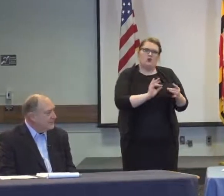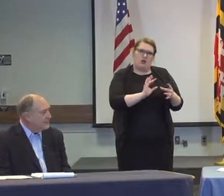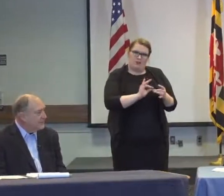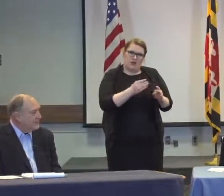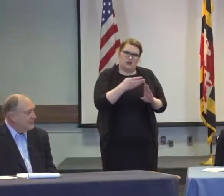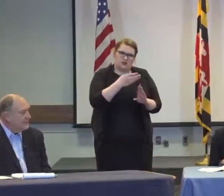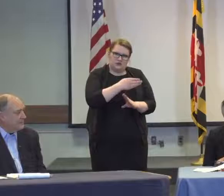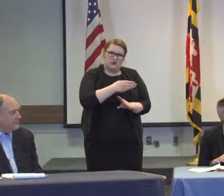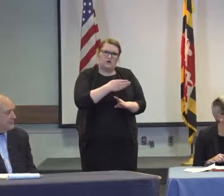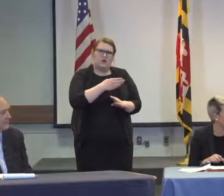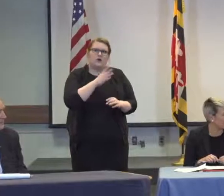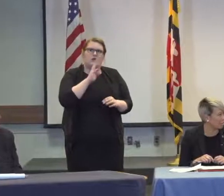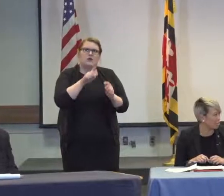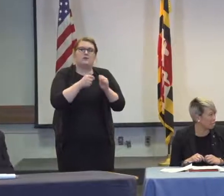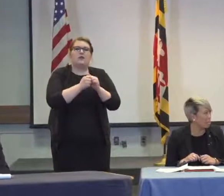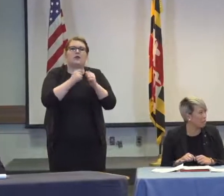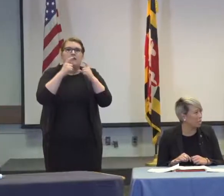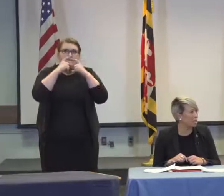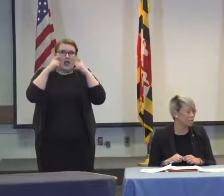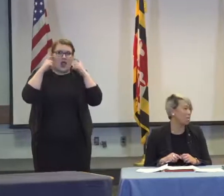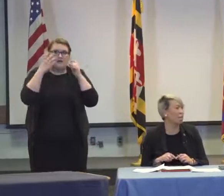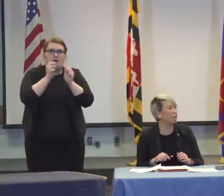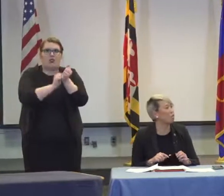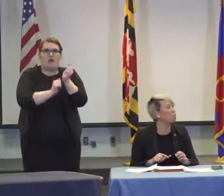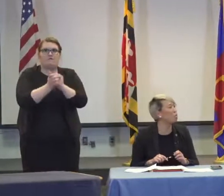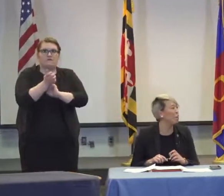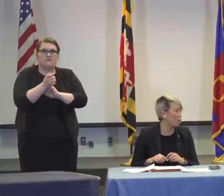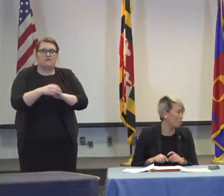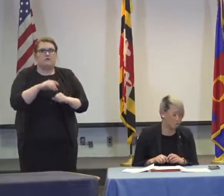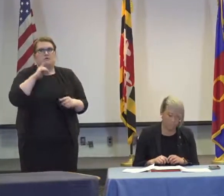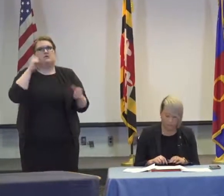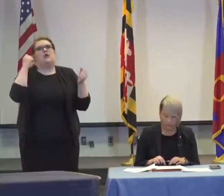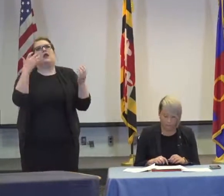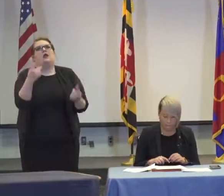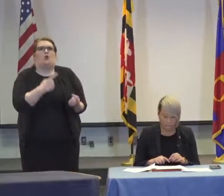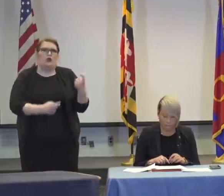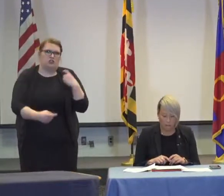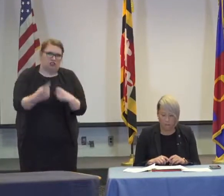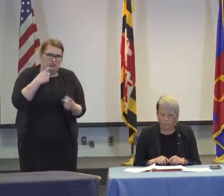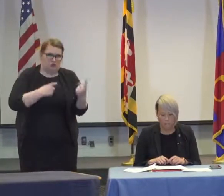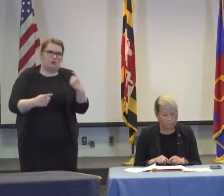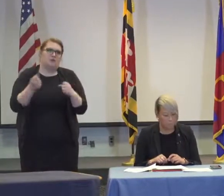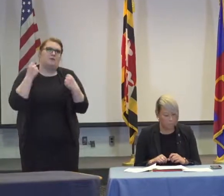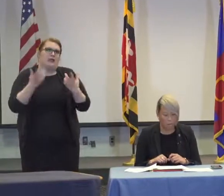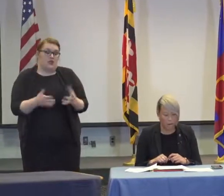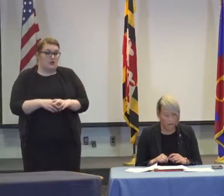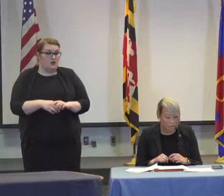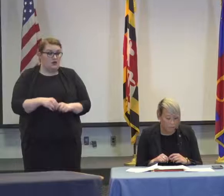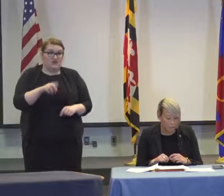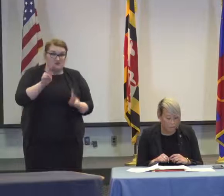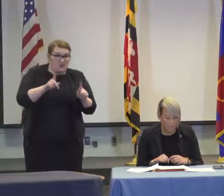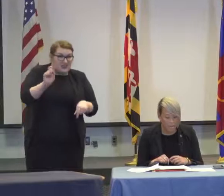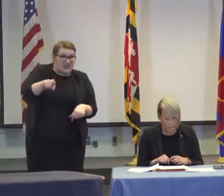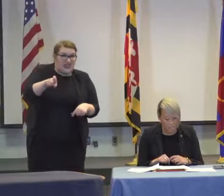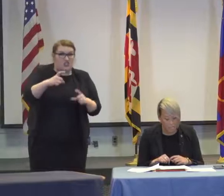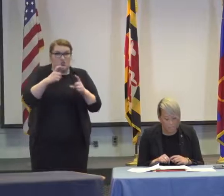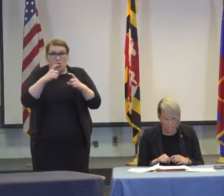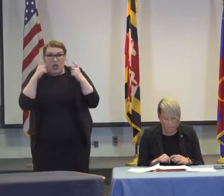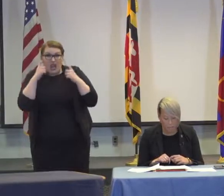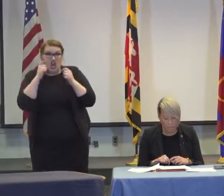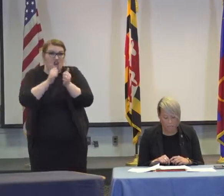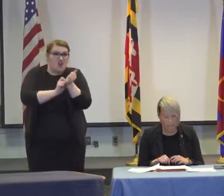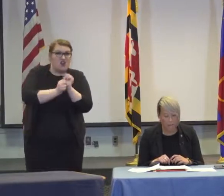made earlier about masks and gloves, mm-hmm. because there are so many questions around this. Should people wear them or